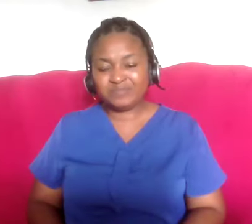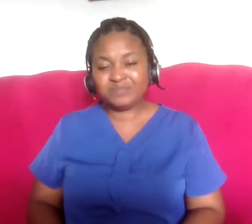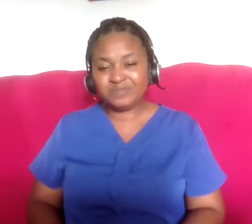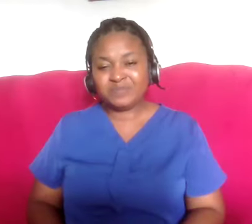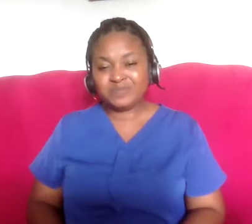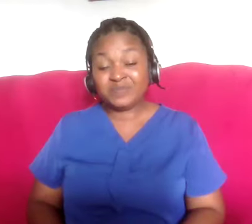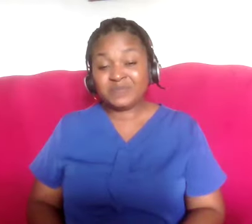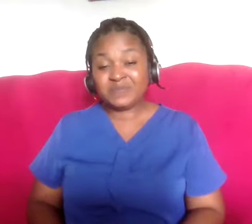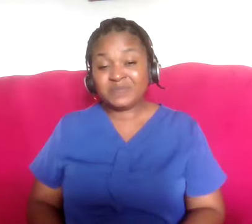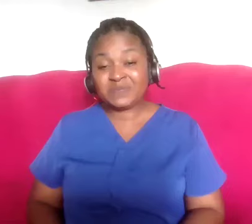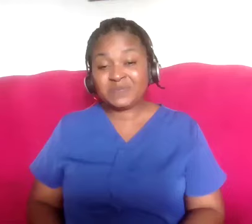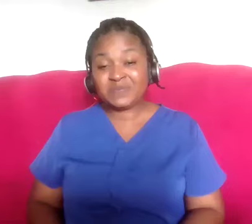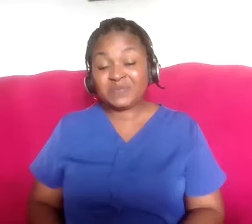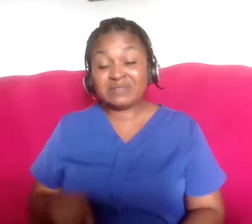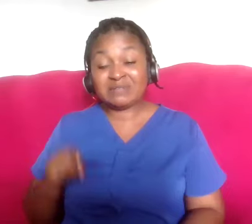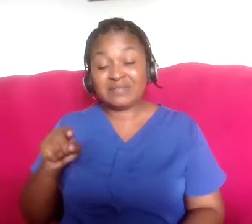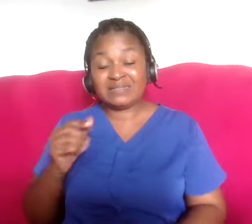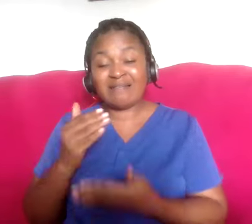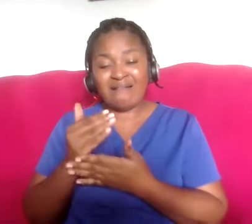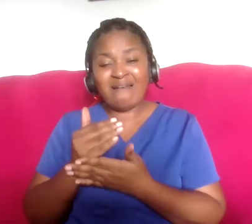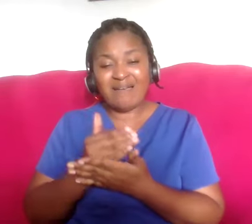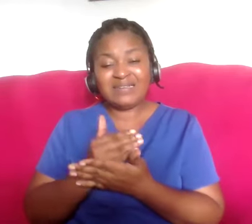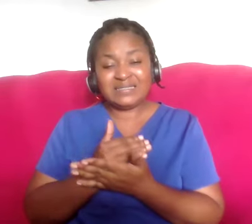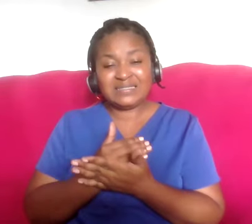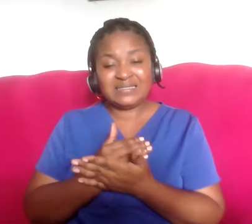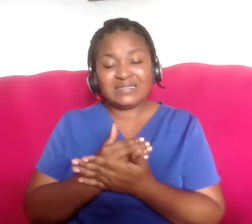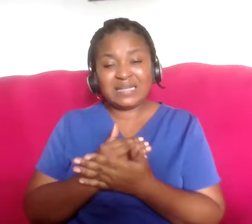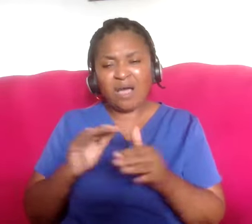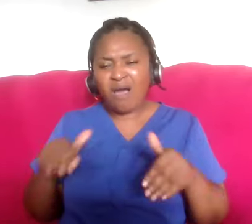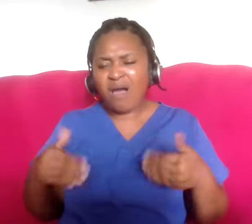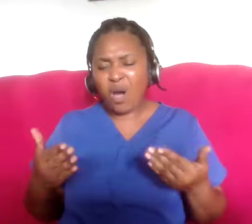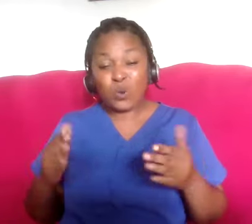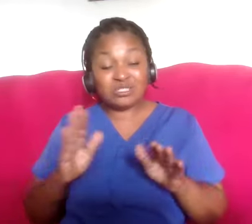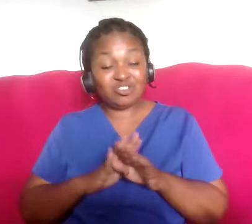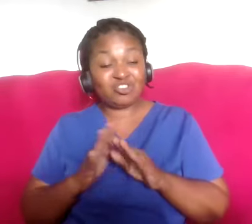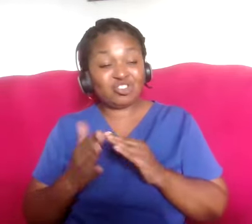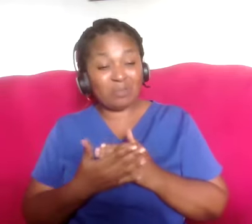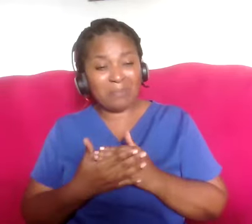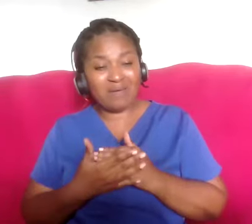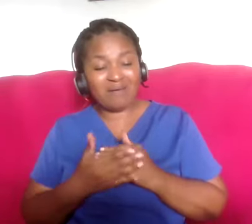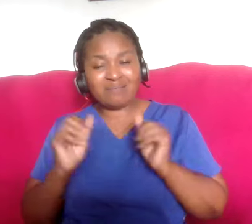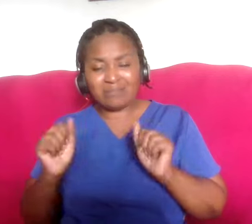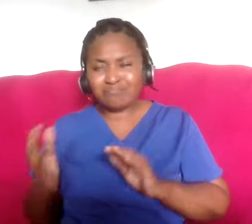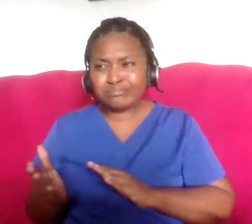This is a lesson in how Jamaicans approach this time of transition.